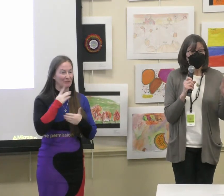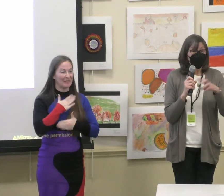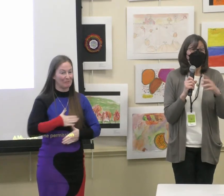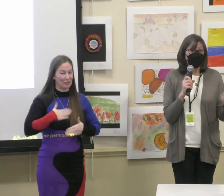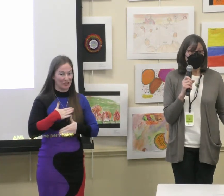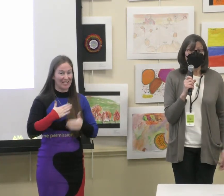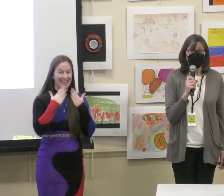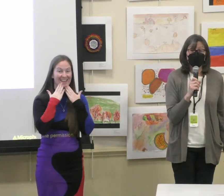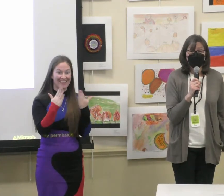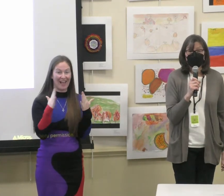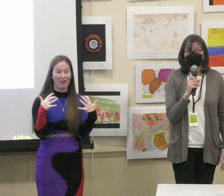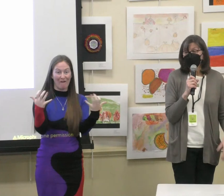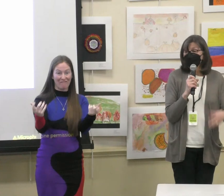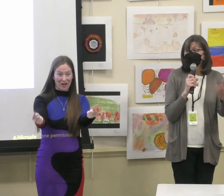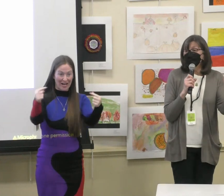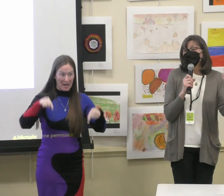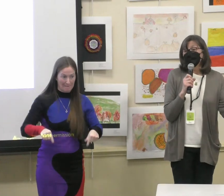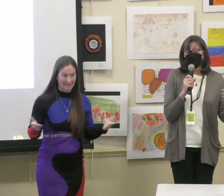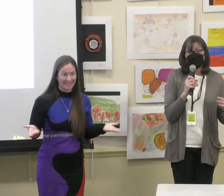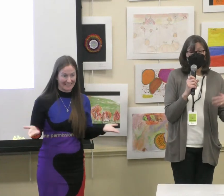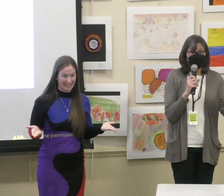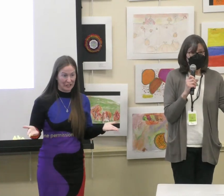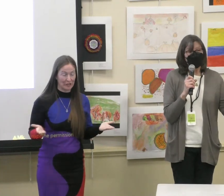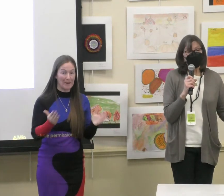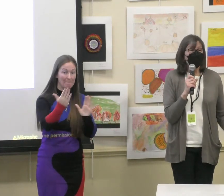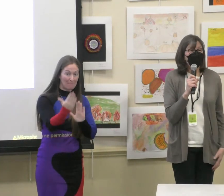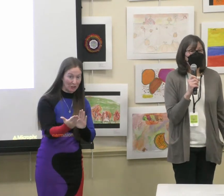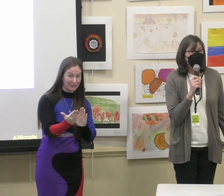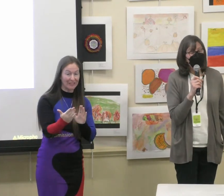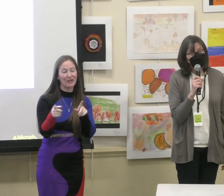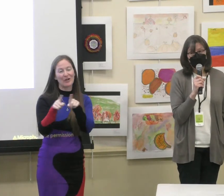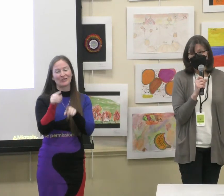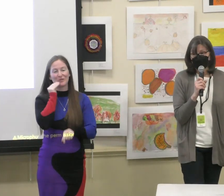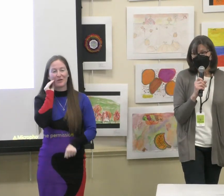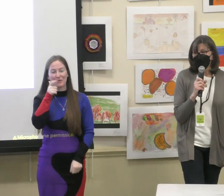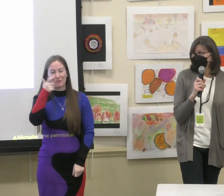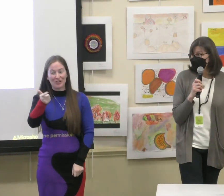And thank you all for coming here in person and at home. Thank you. Have a good evening.